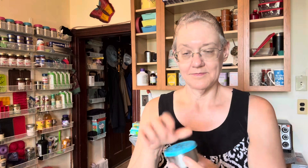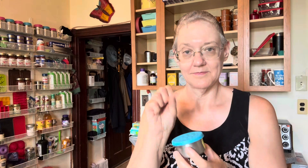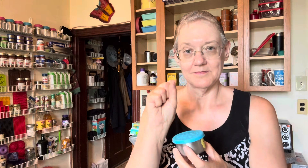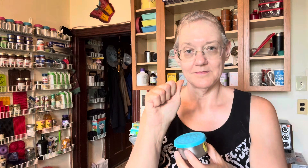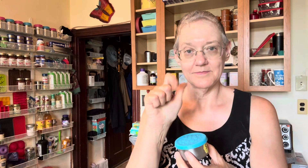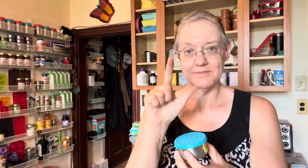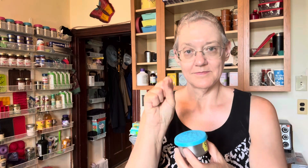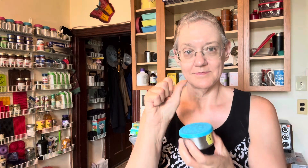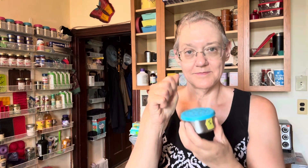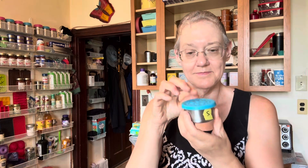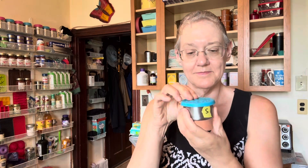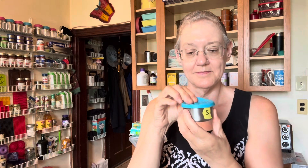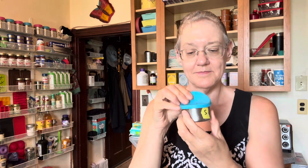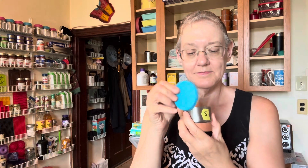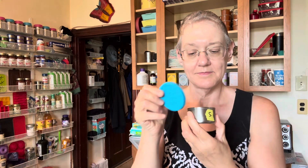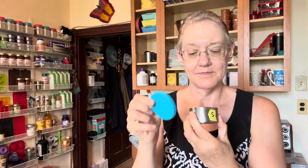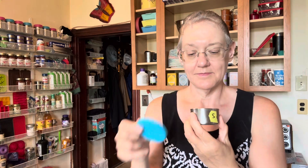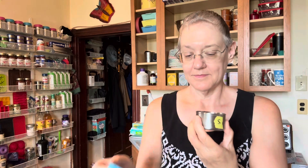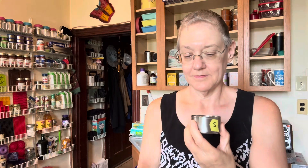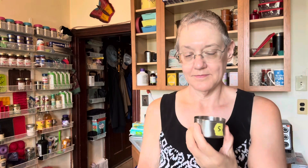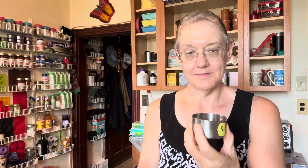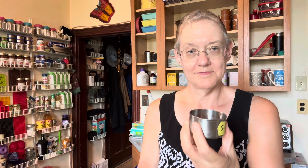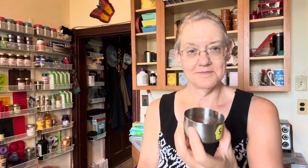1 tablespoon of salsa.